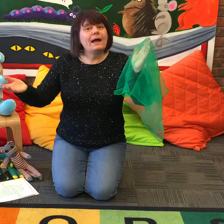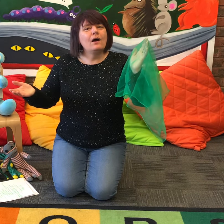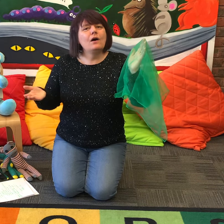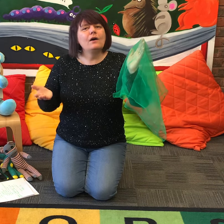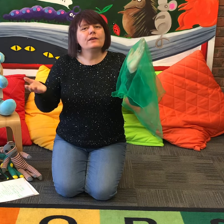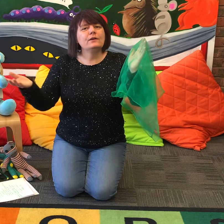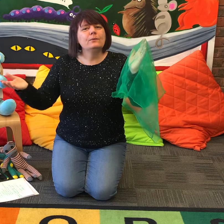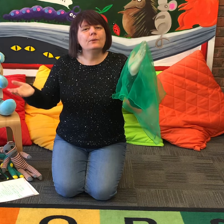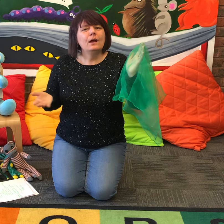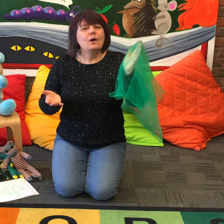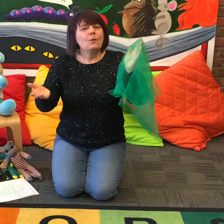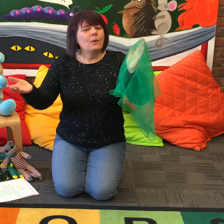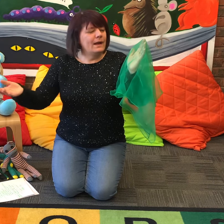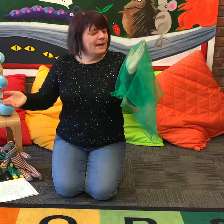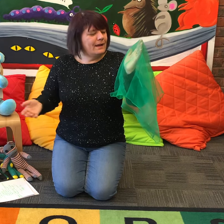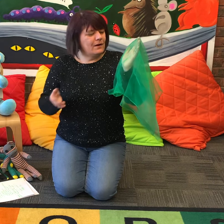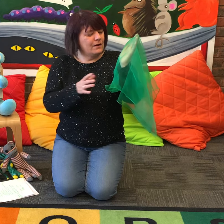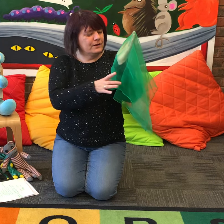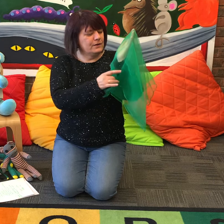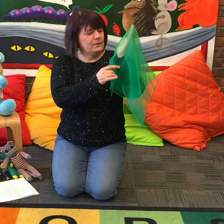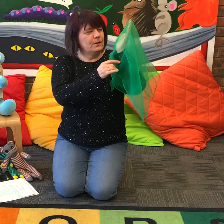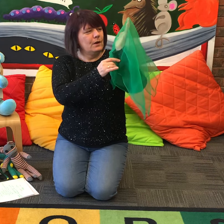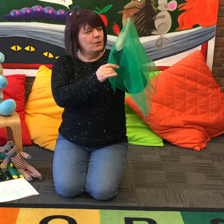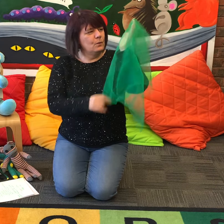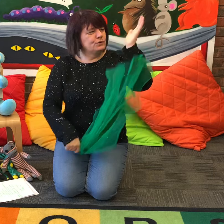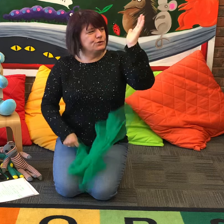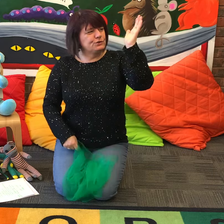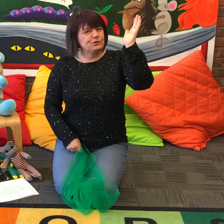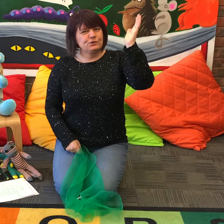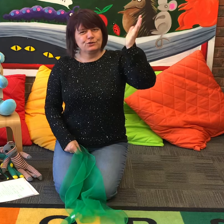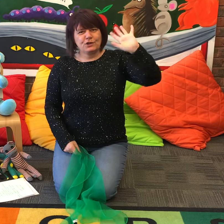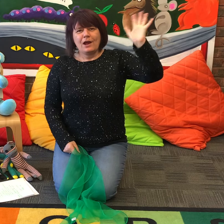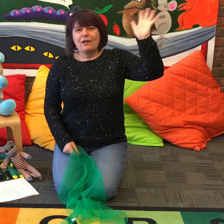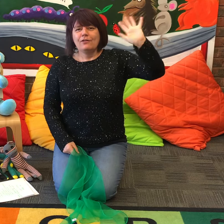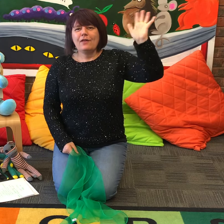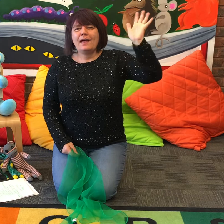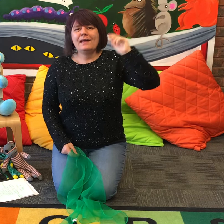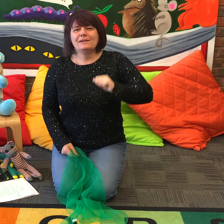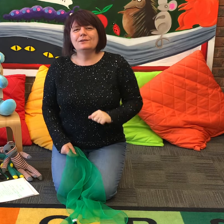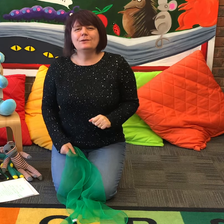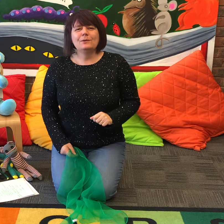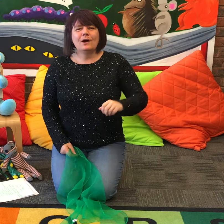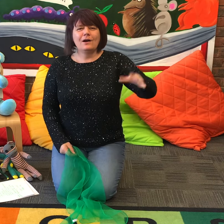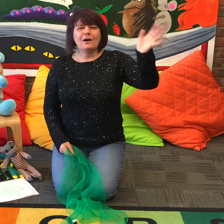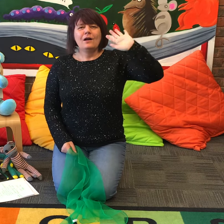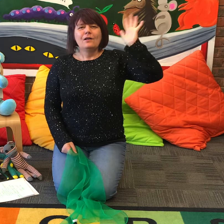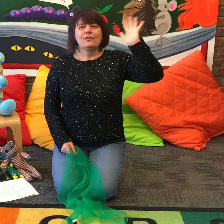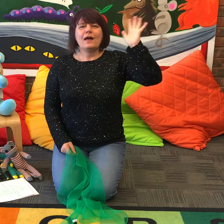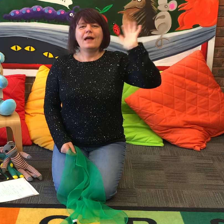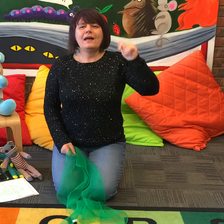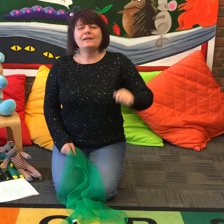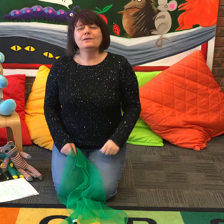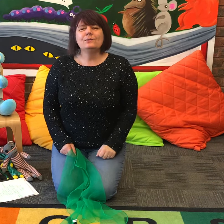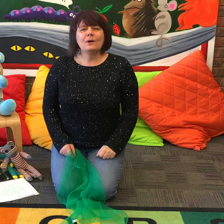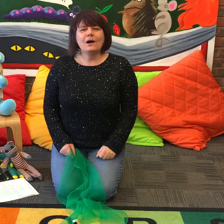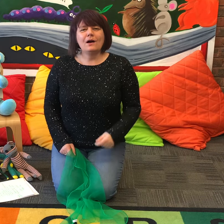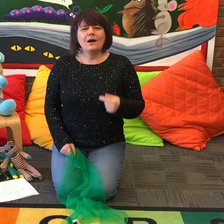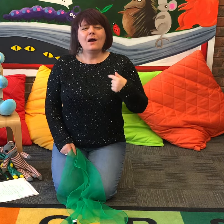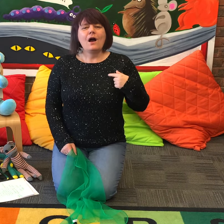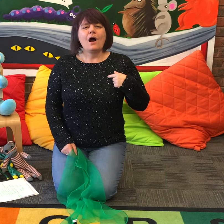are you? Where are you? Whoosh! There you are. There you are.